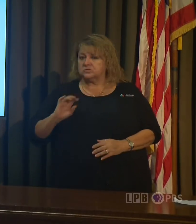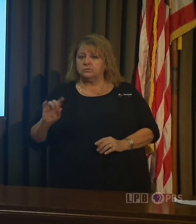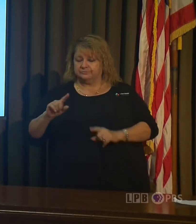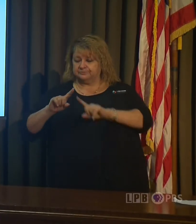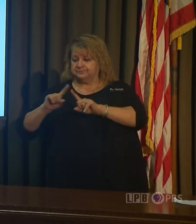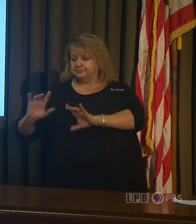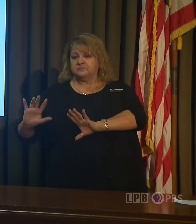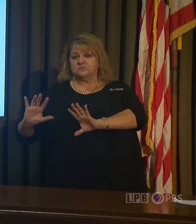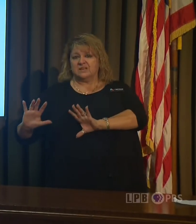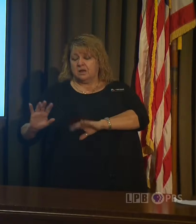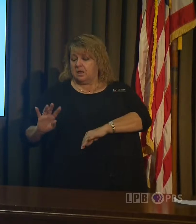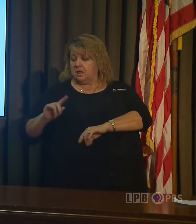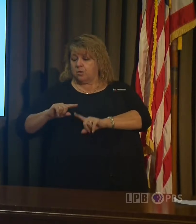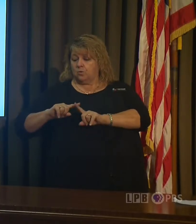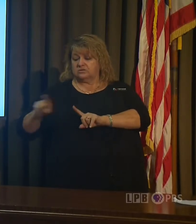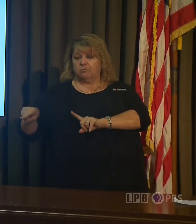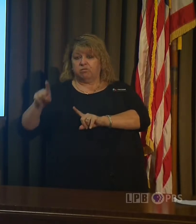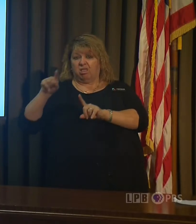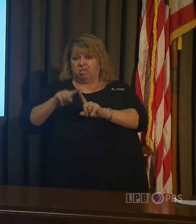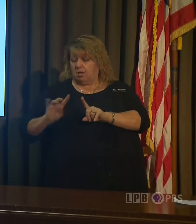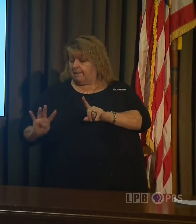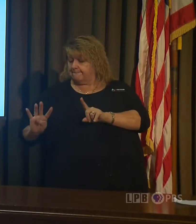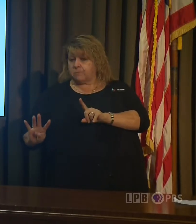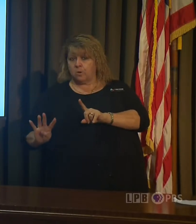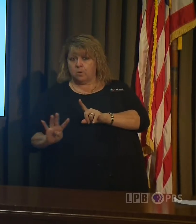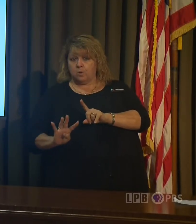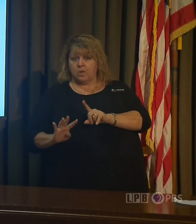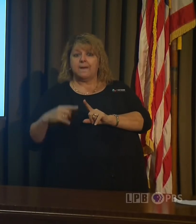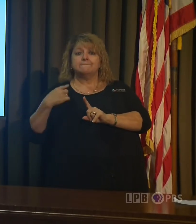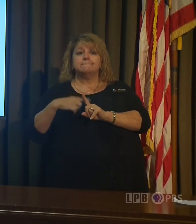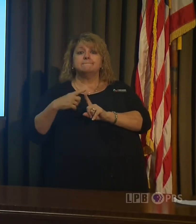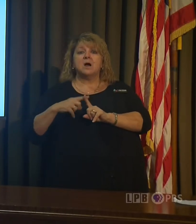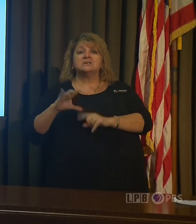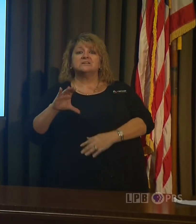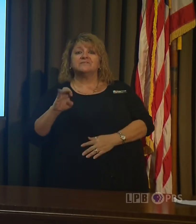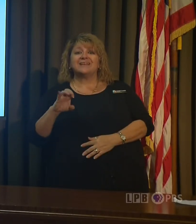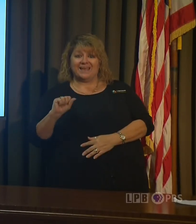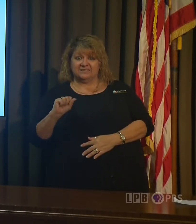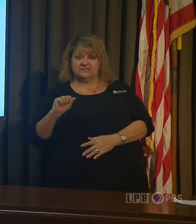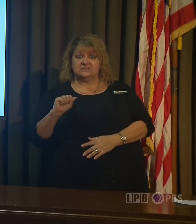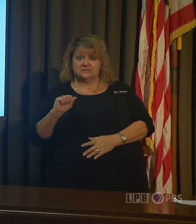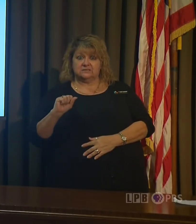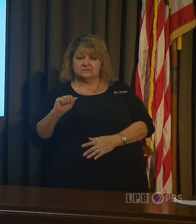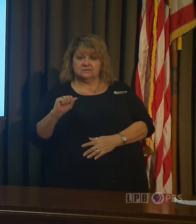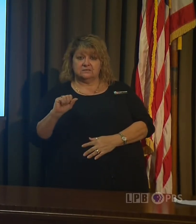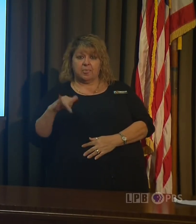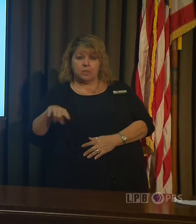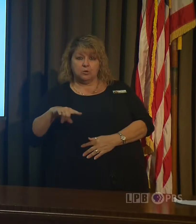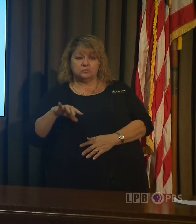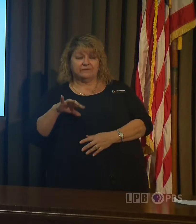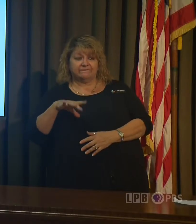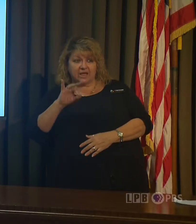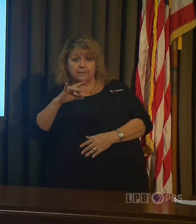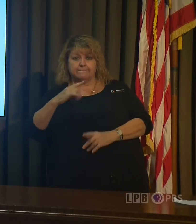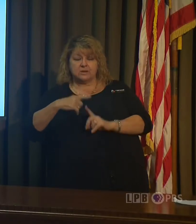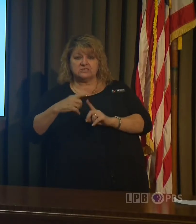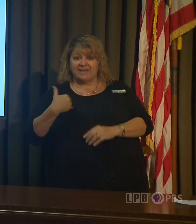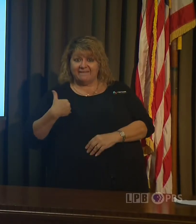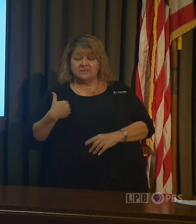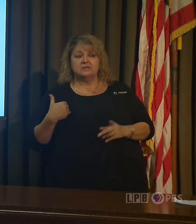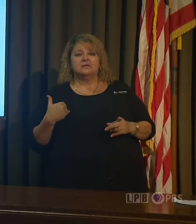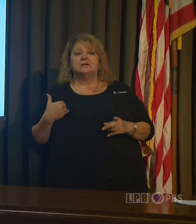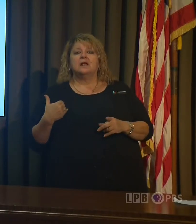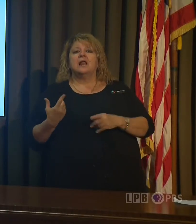percent positivity, or the percent of all tests or all cases that are found positive. Last week, we reported